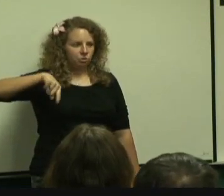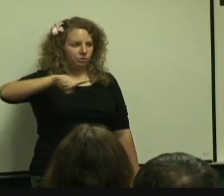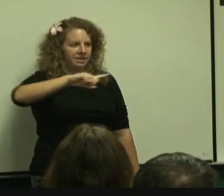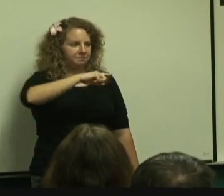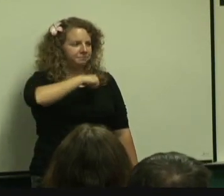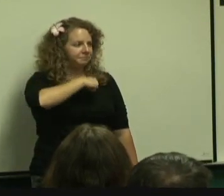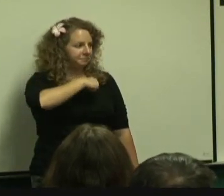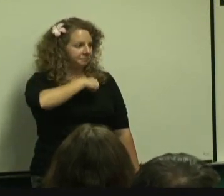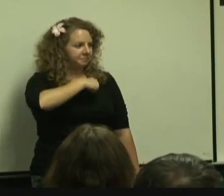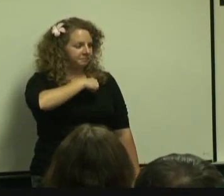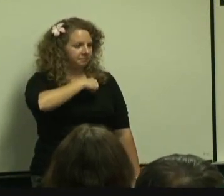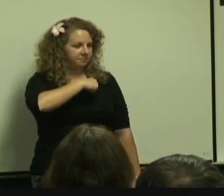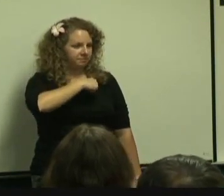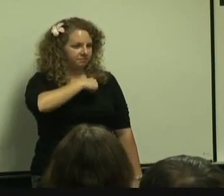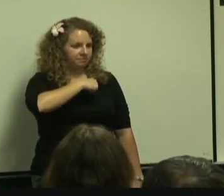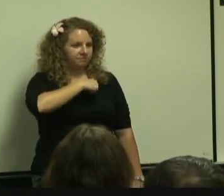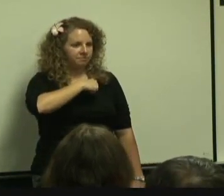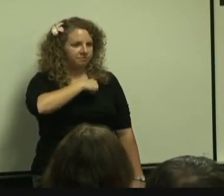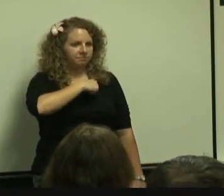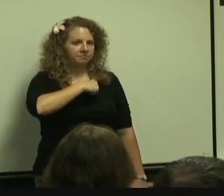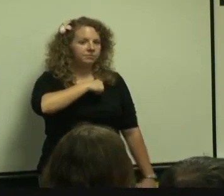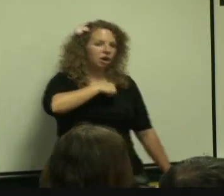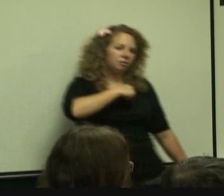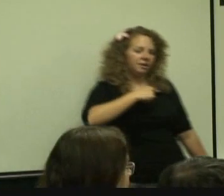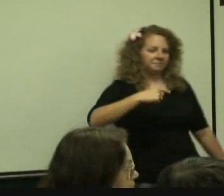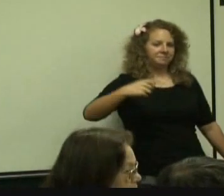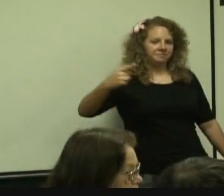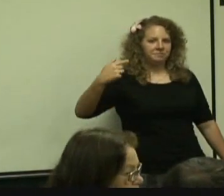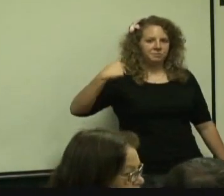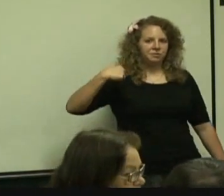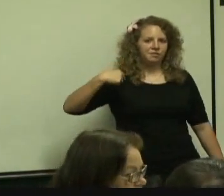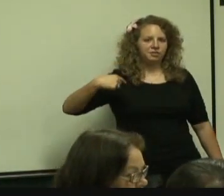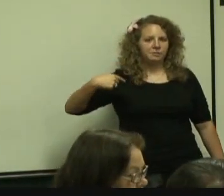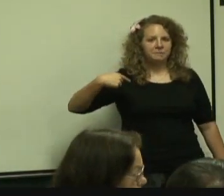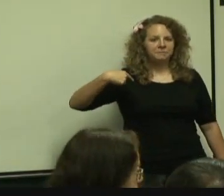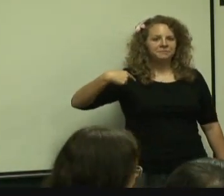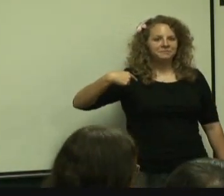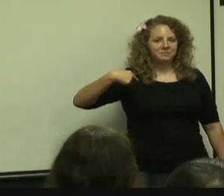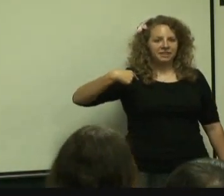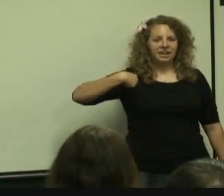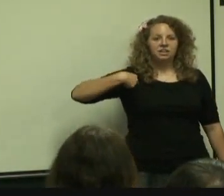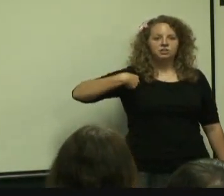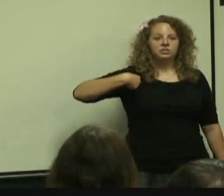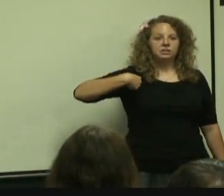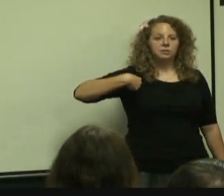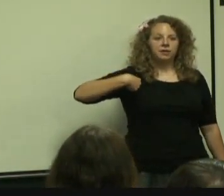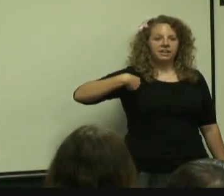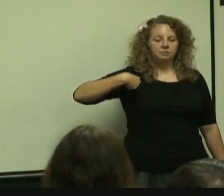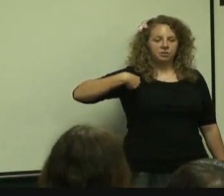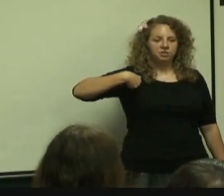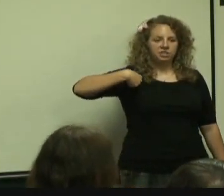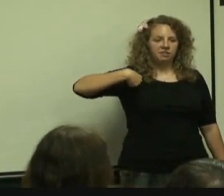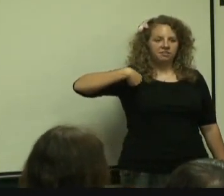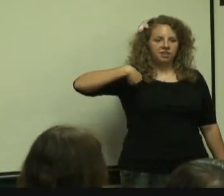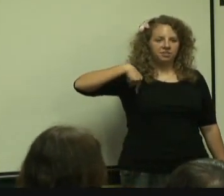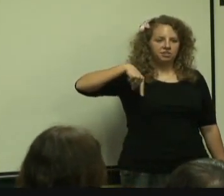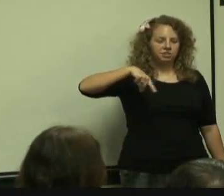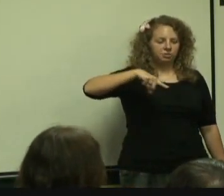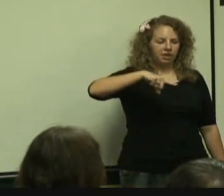we. I can't see you. Oh, yeah. I'm sorry. Move over a Do little that bit. again. Okay, so it's going to be right here pointing to yourself, and then just going